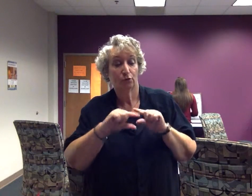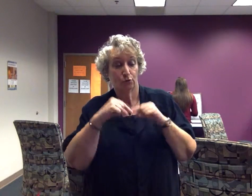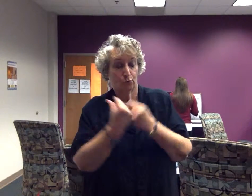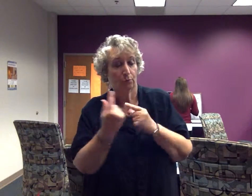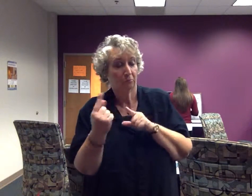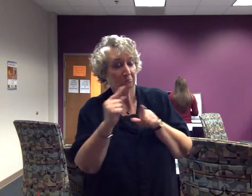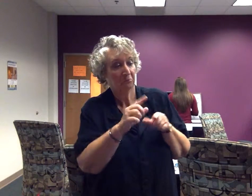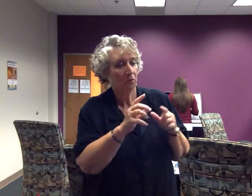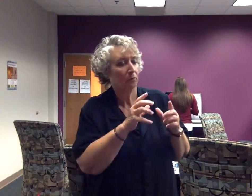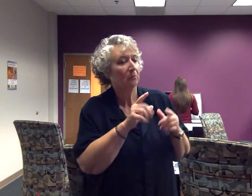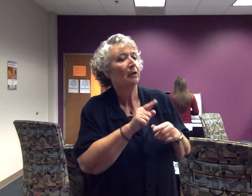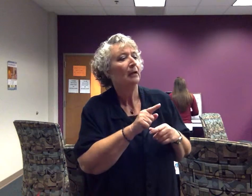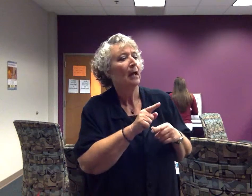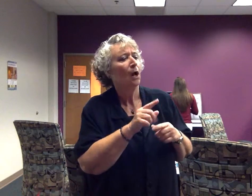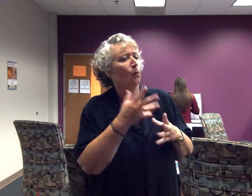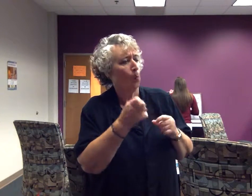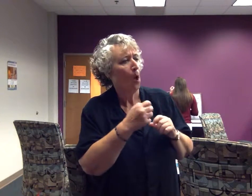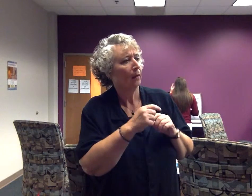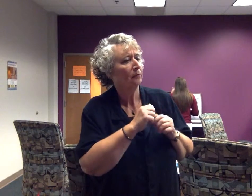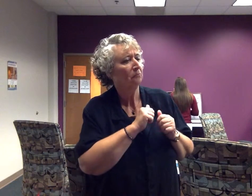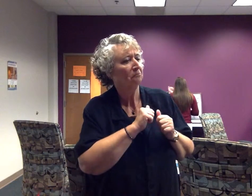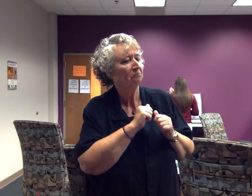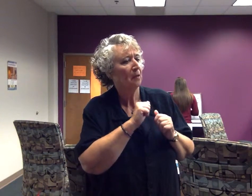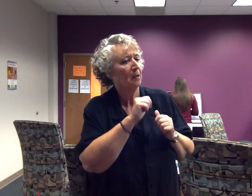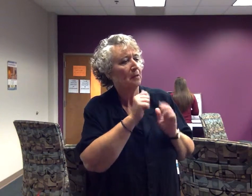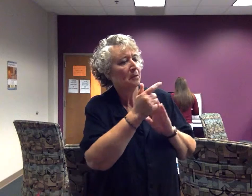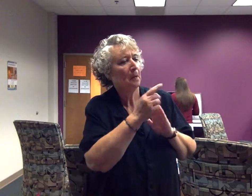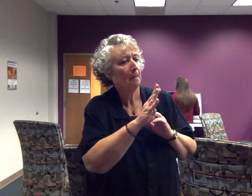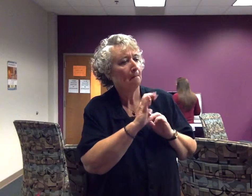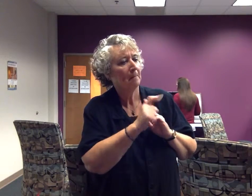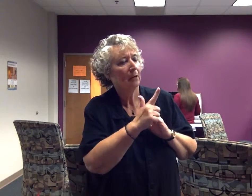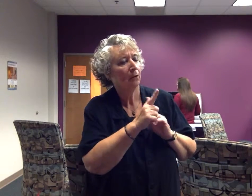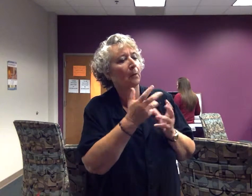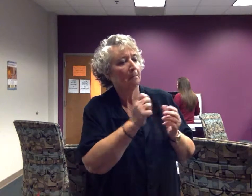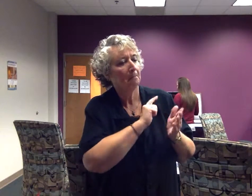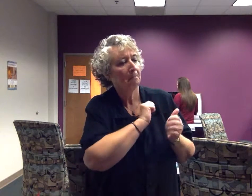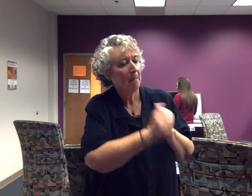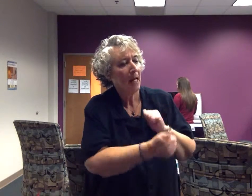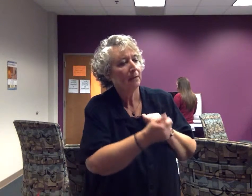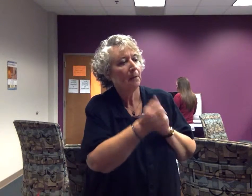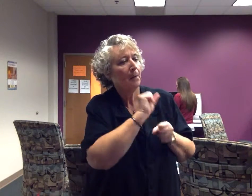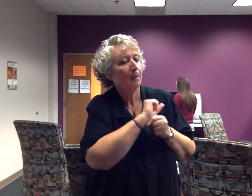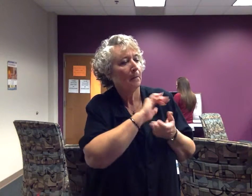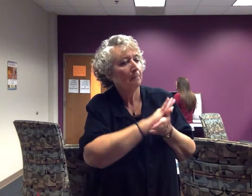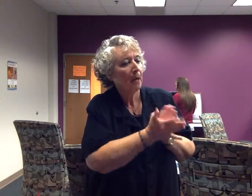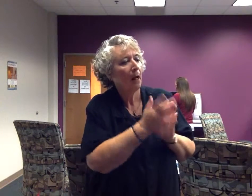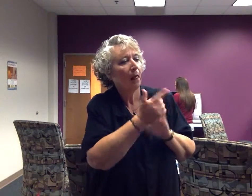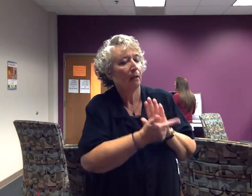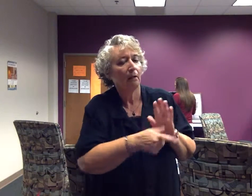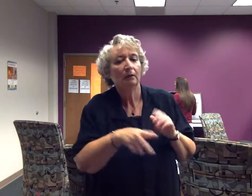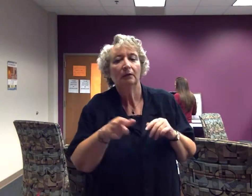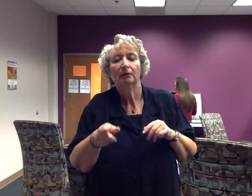much more likely to do it. Did your schedule change after your mom got involved? Yes. But not before then, right? It's the same thing. We have